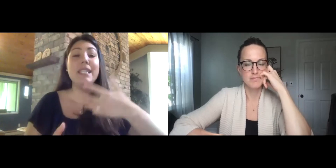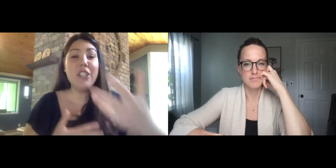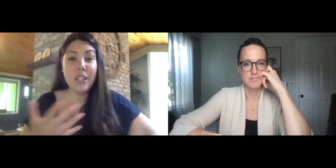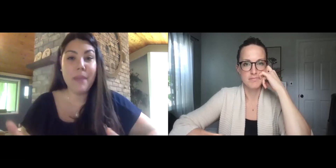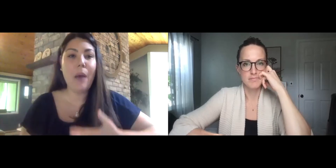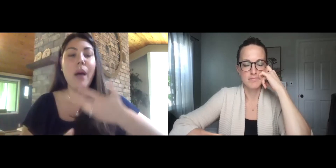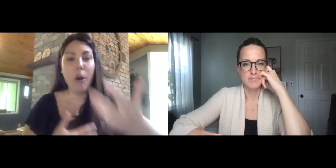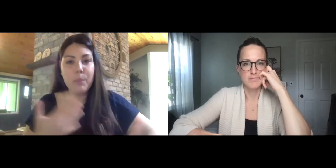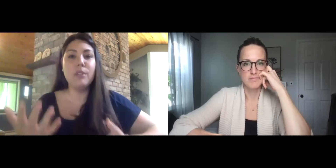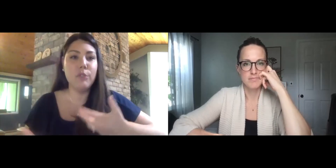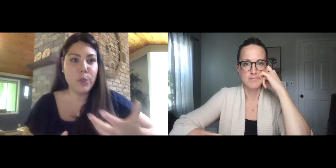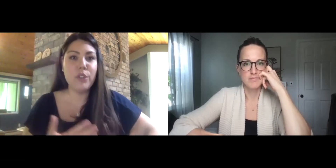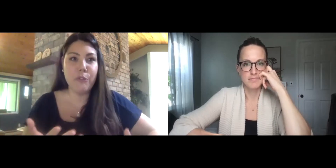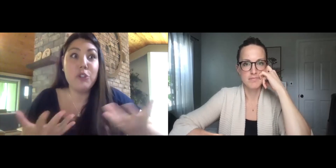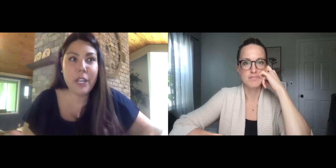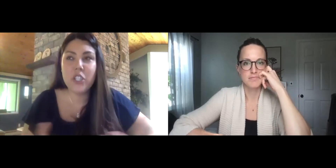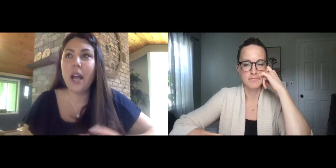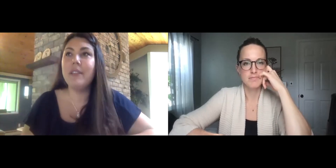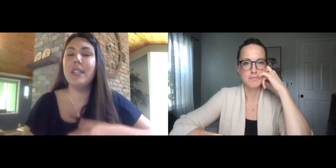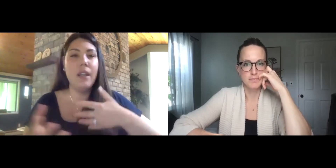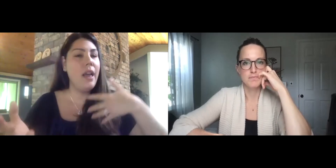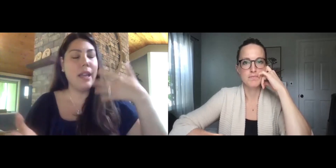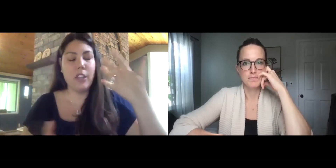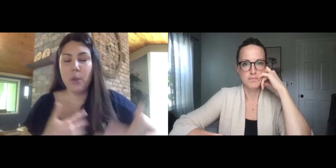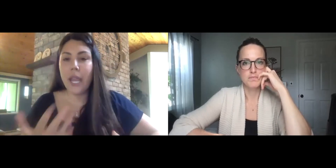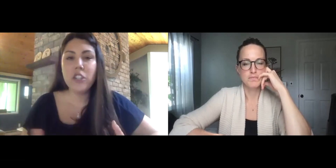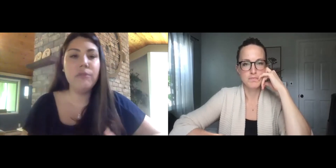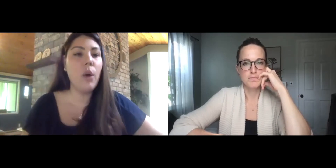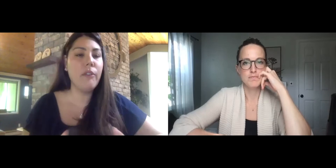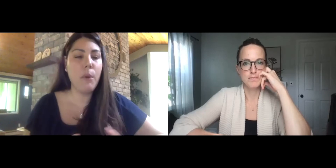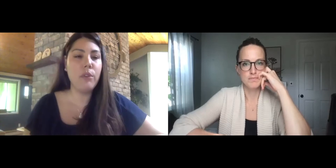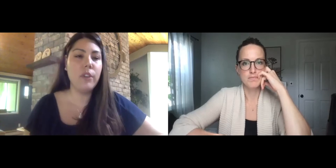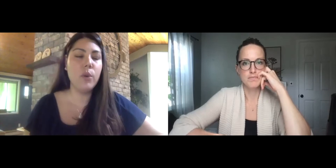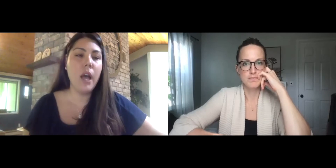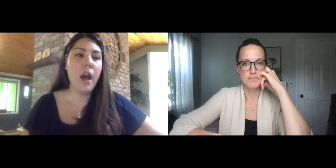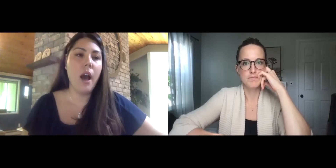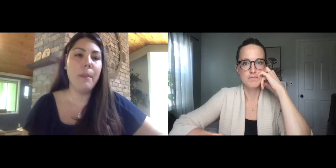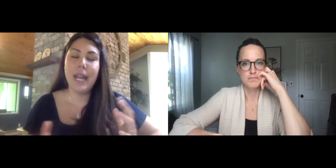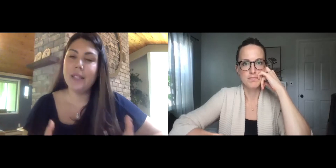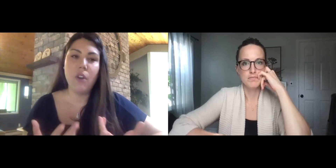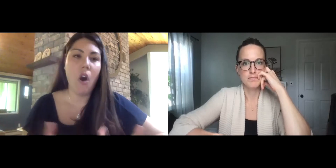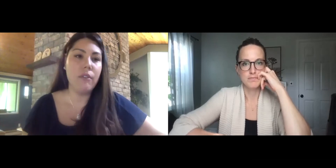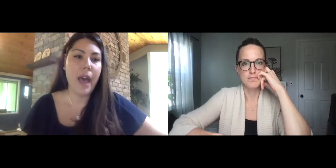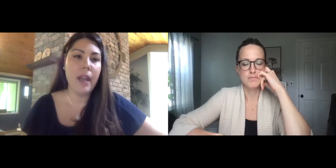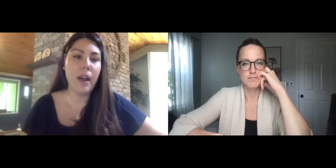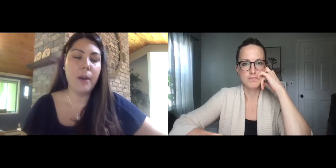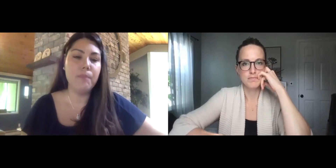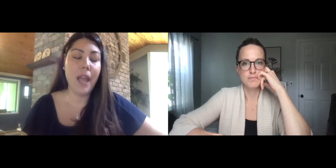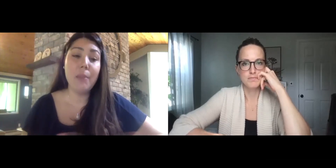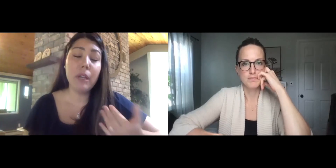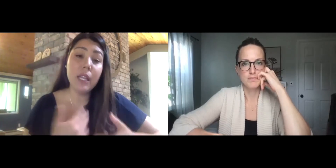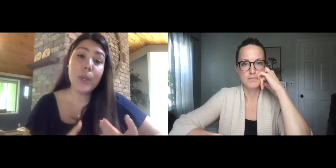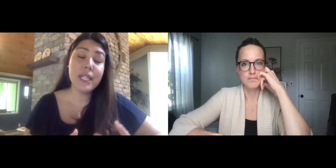and teaching them that will help to reduce their frustration, obviously get the communication flowing for both of you. It enhances all of that.